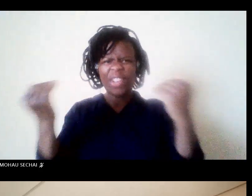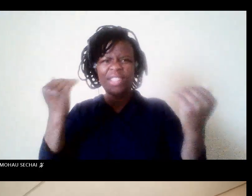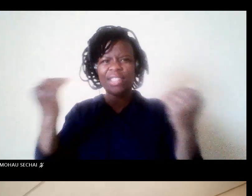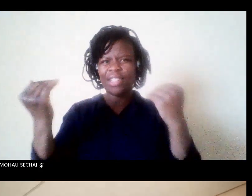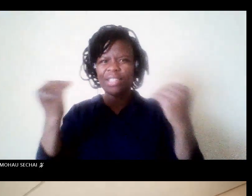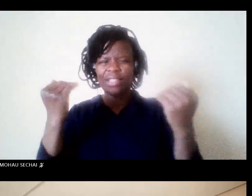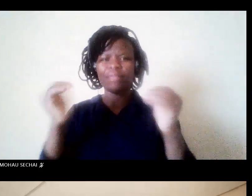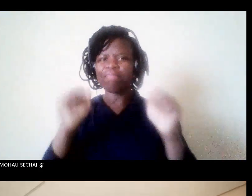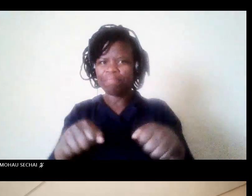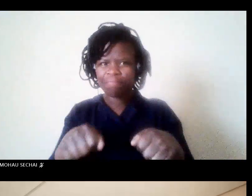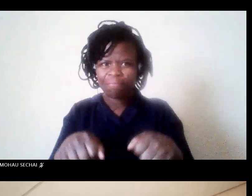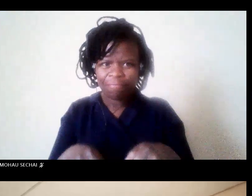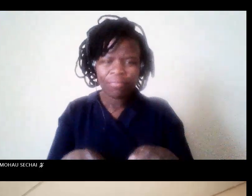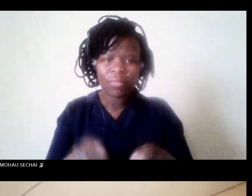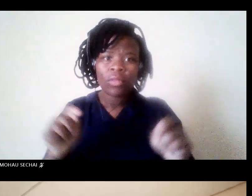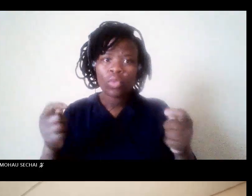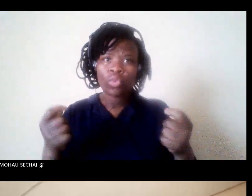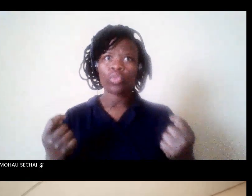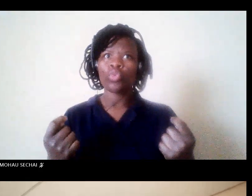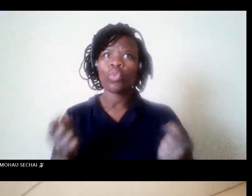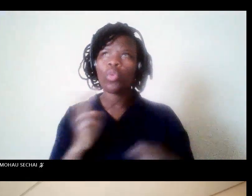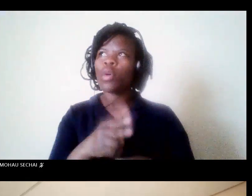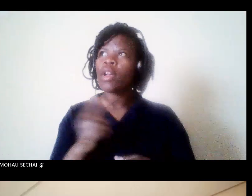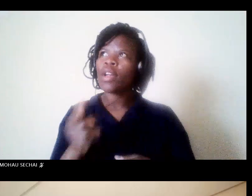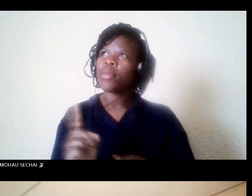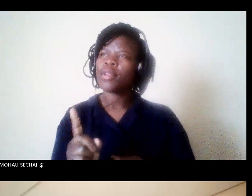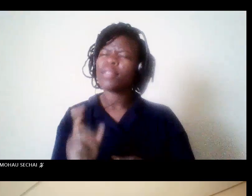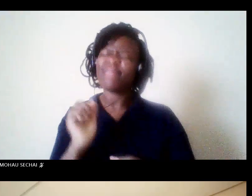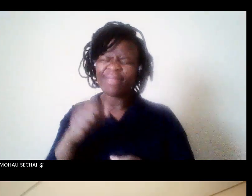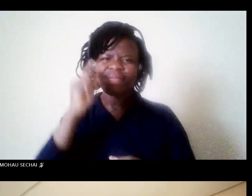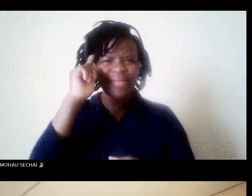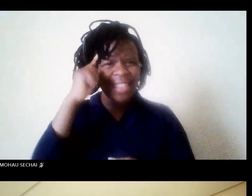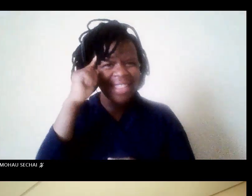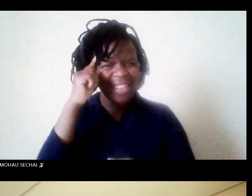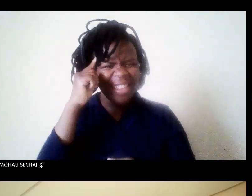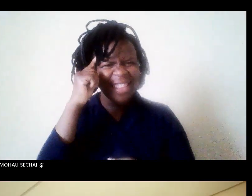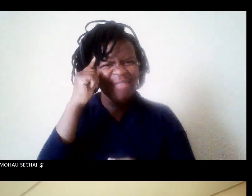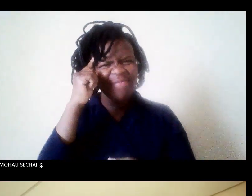Yeah, Good. and then I think that's